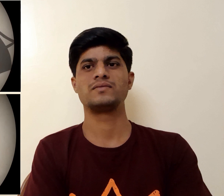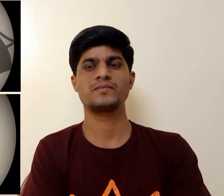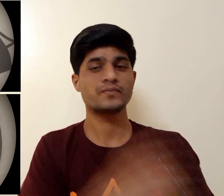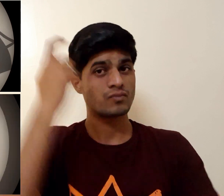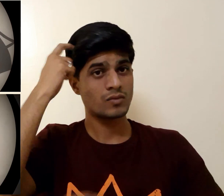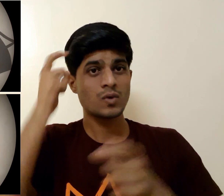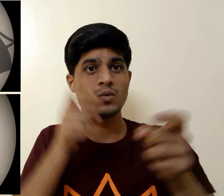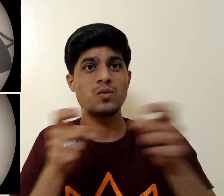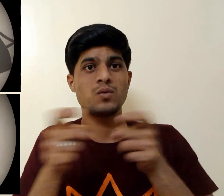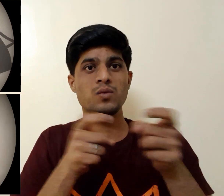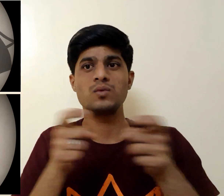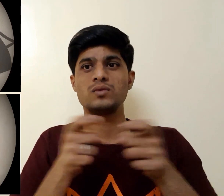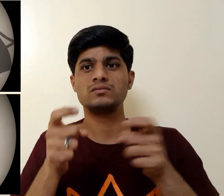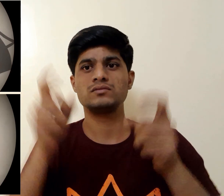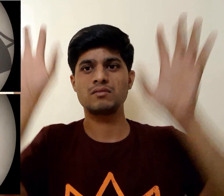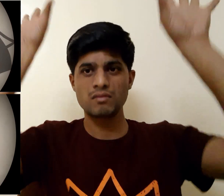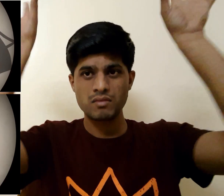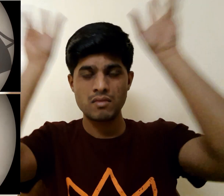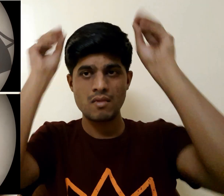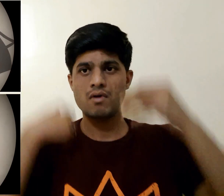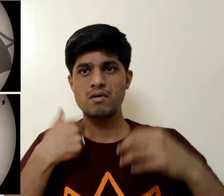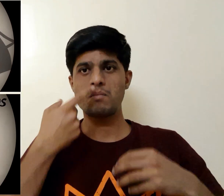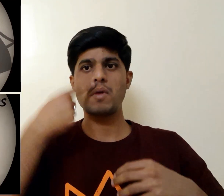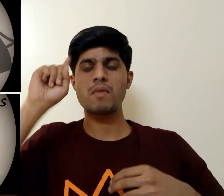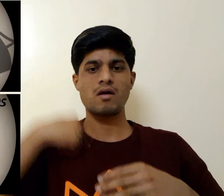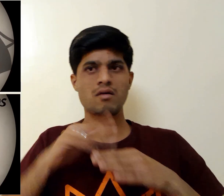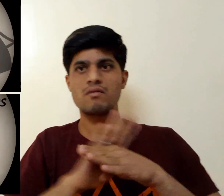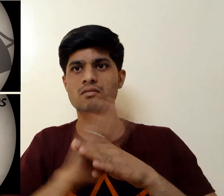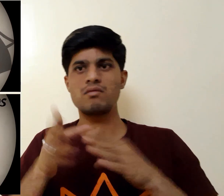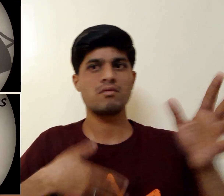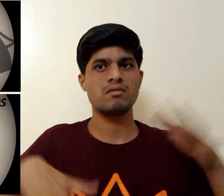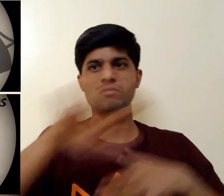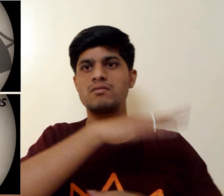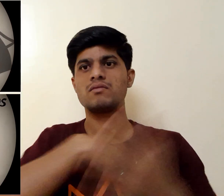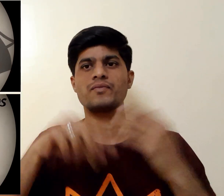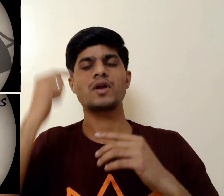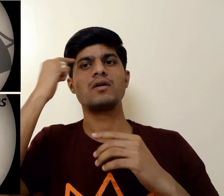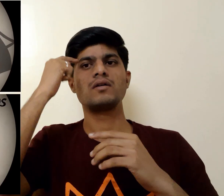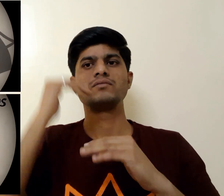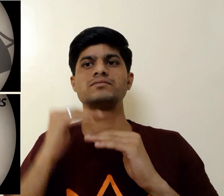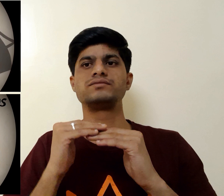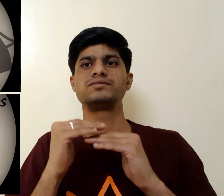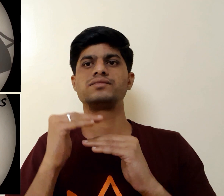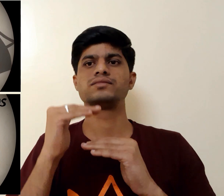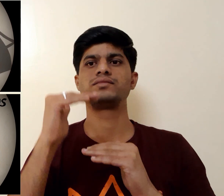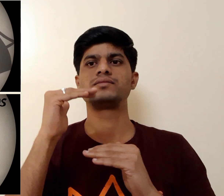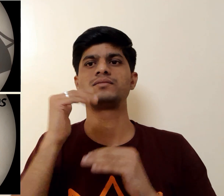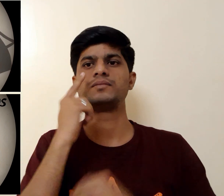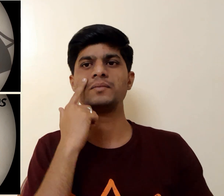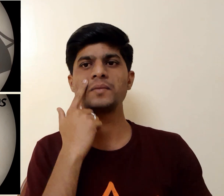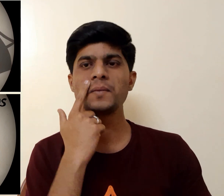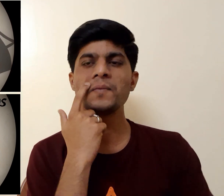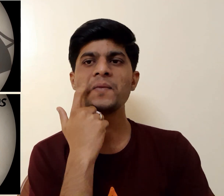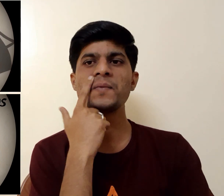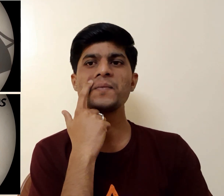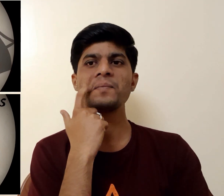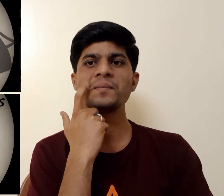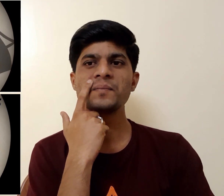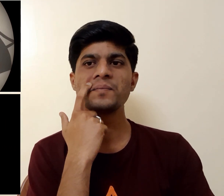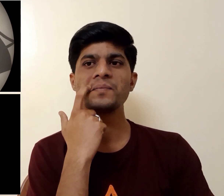surviving is also transmitted to the amygdala and hippocampus, which records a memory of that feeling, so we seek it